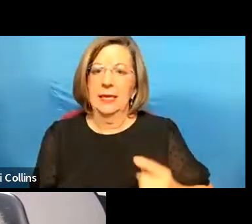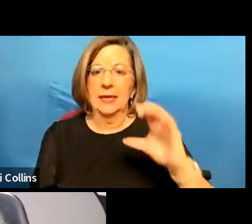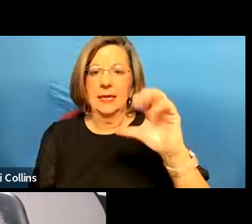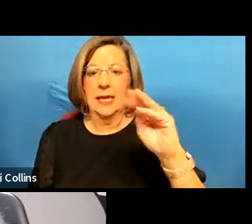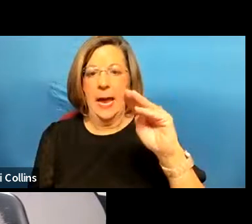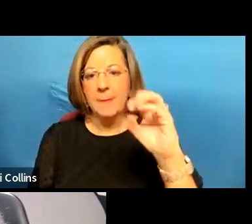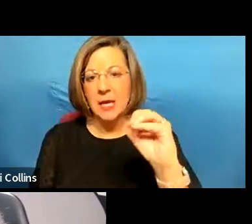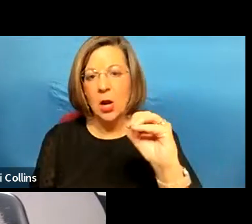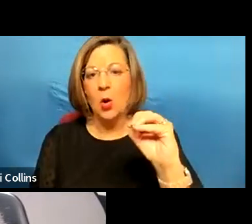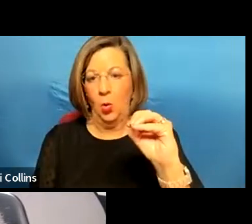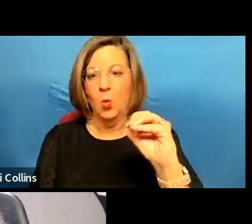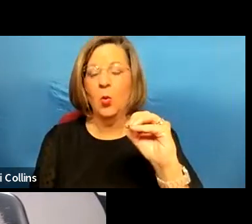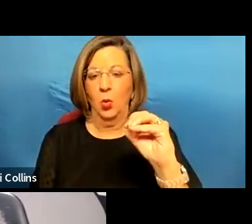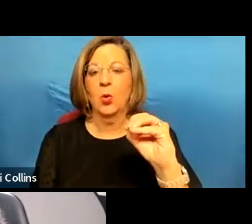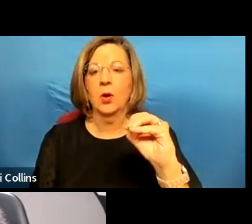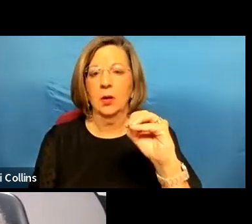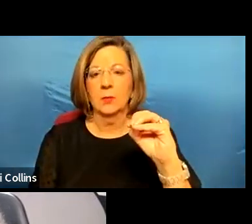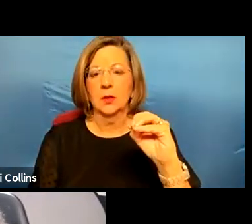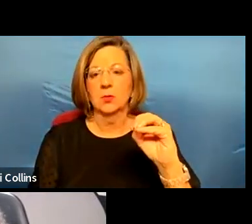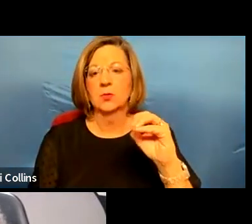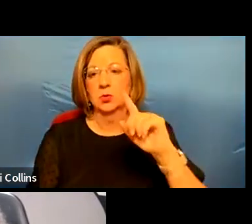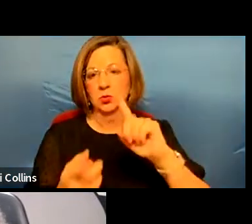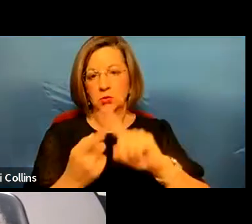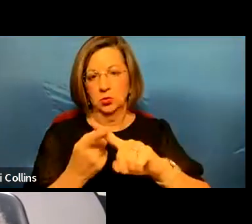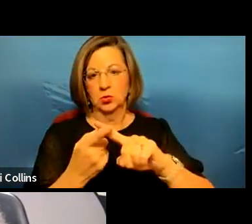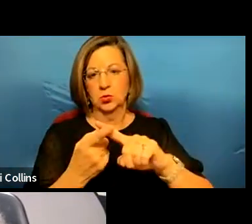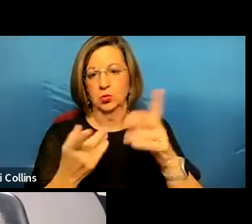certainly assign that to Cameo